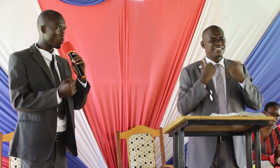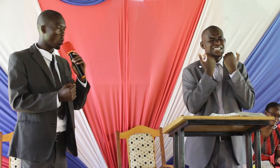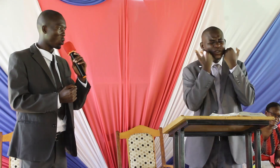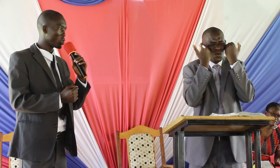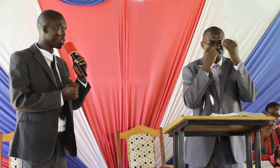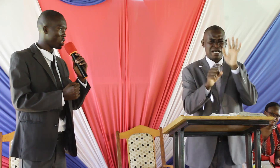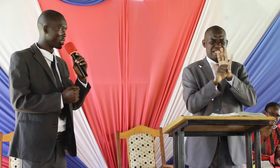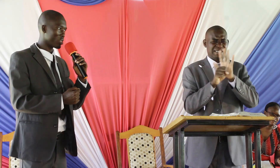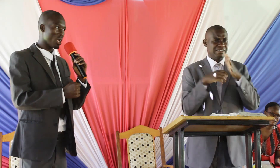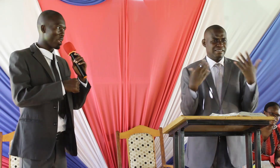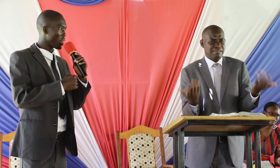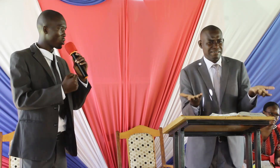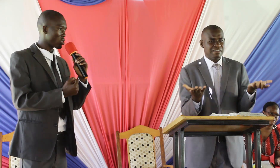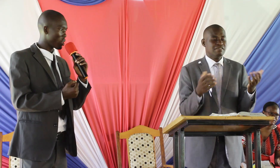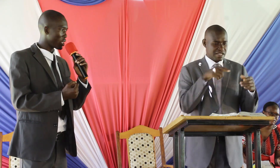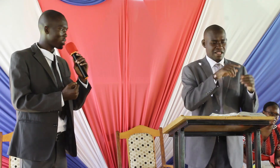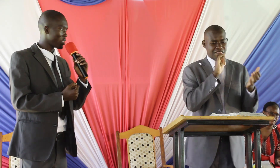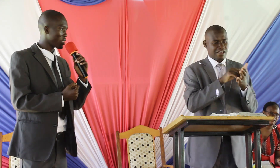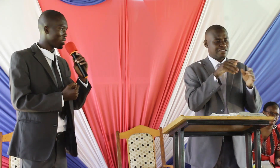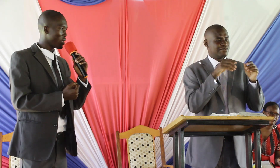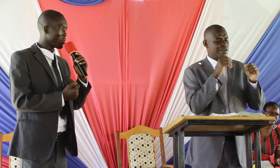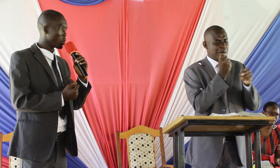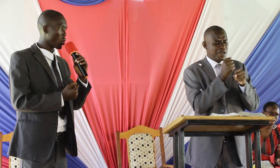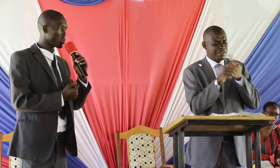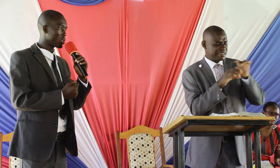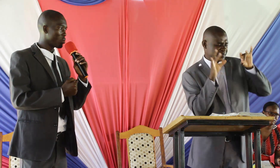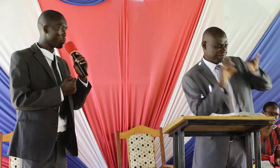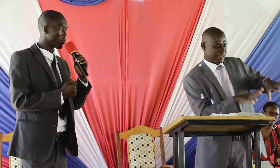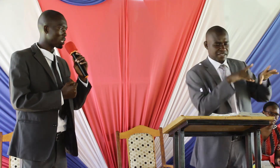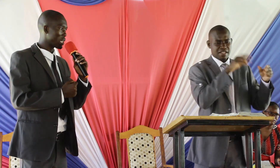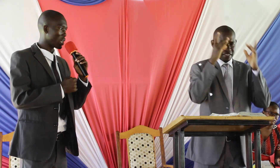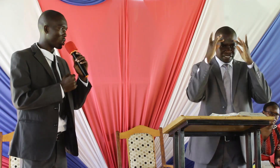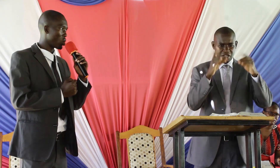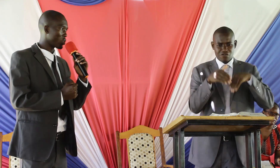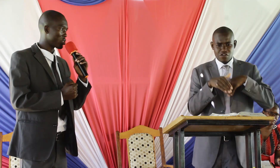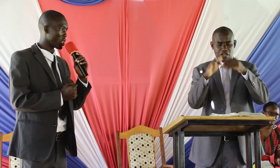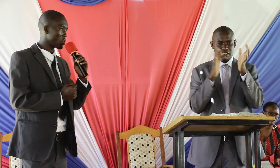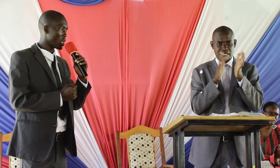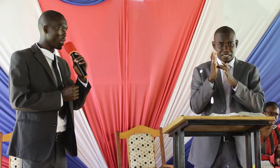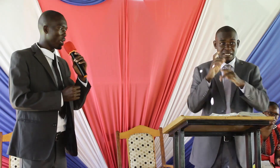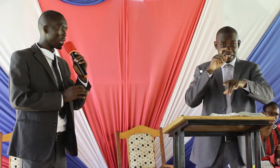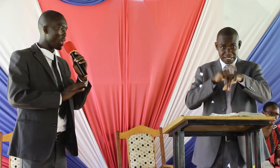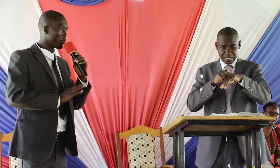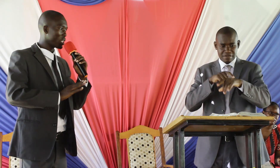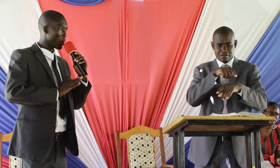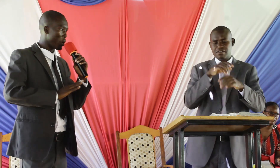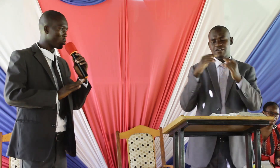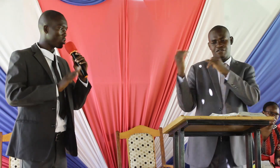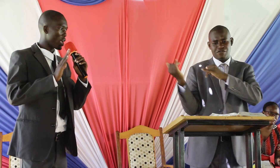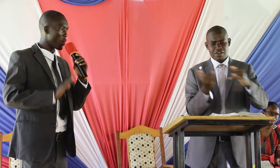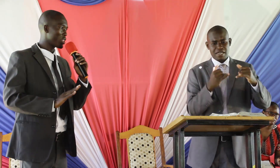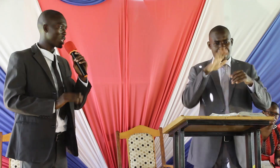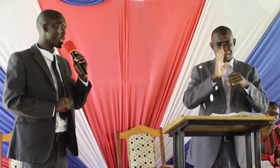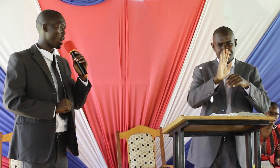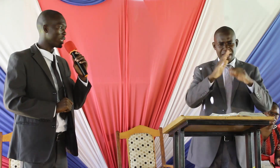and followed Jesus. He had no stress, because previously he had got a lot of stress. He left and he